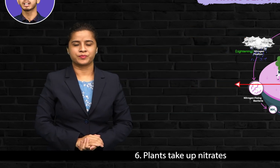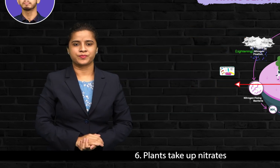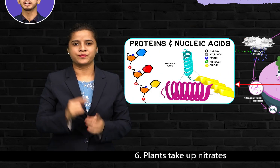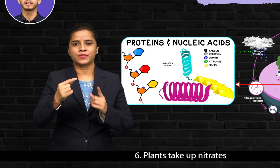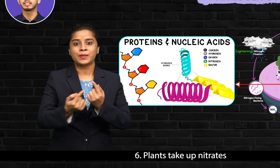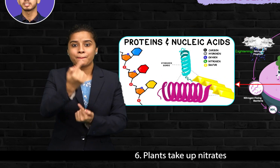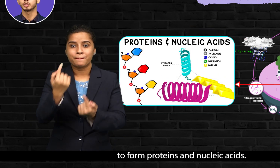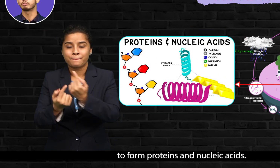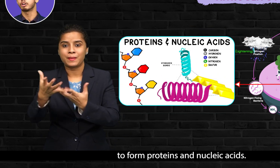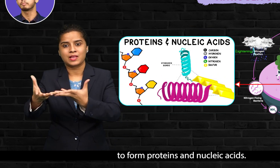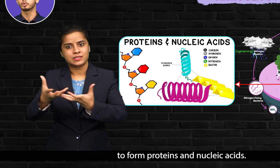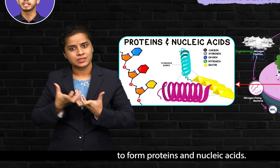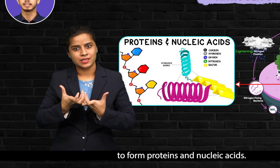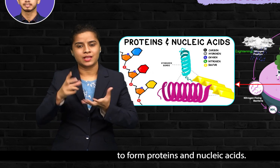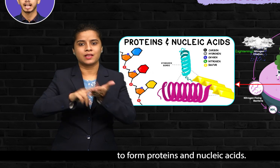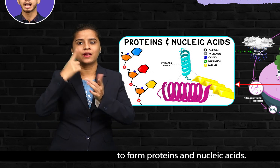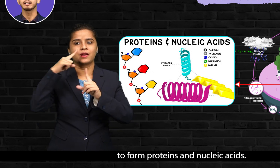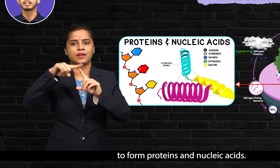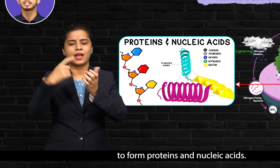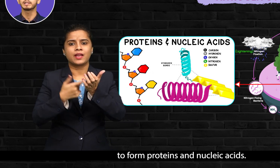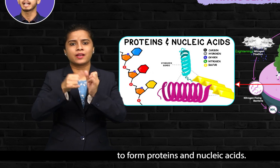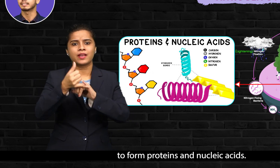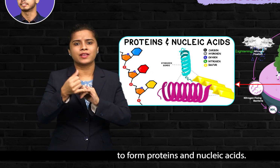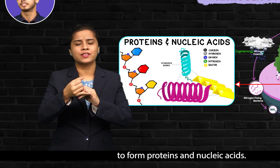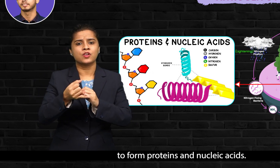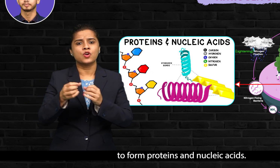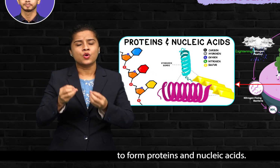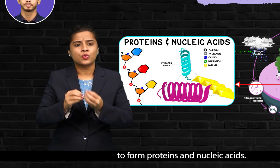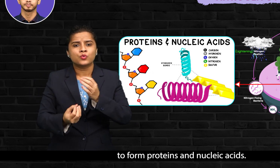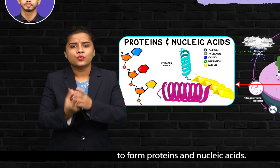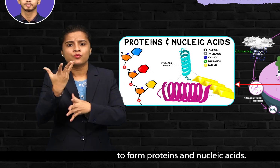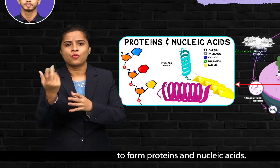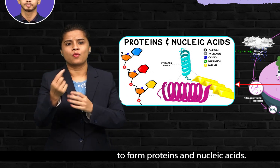Plants take up nitrates to form proteins and nucleic acids.